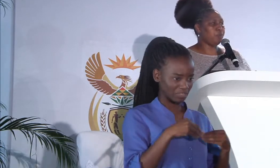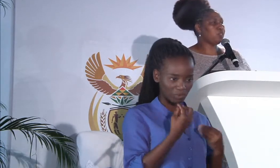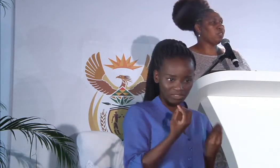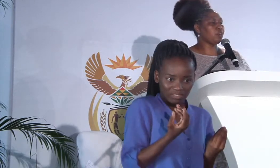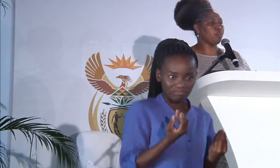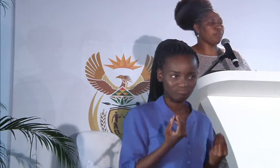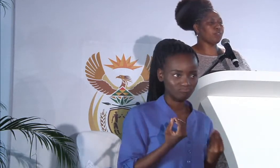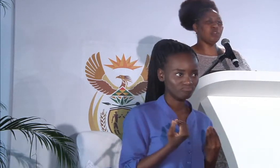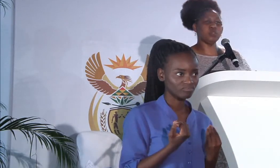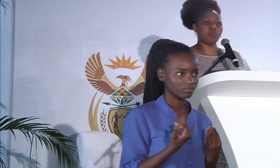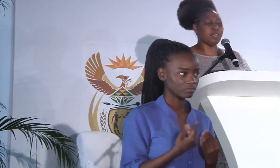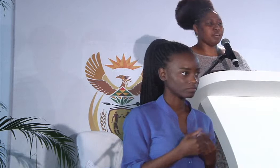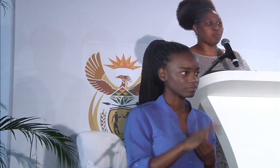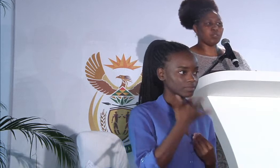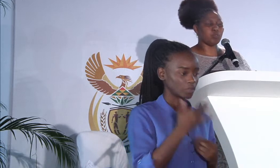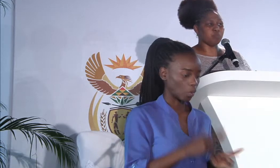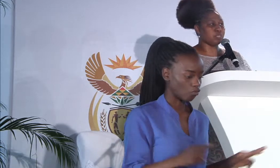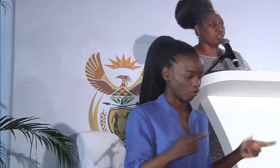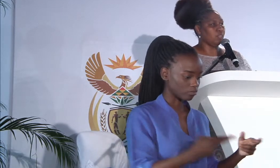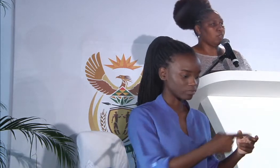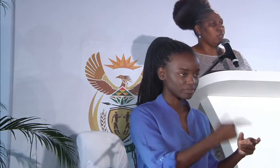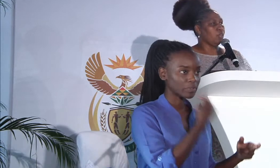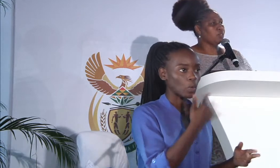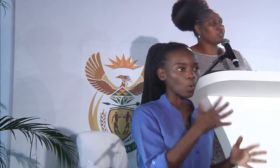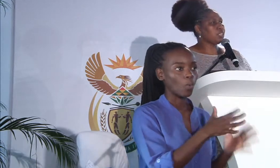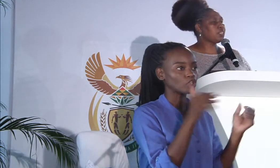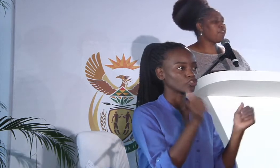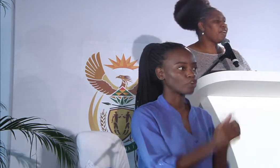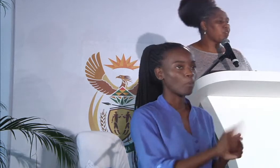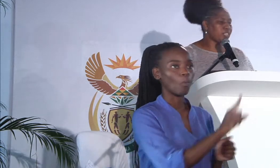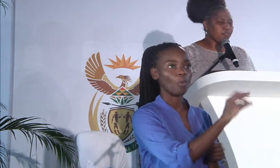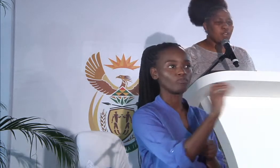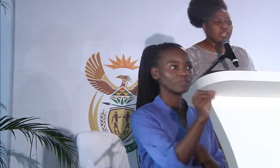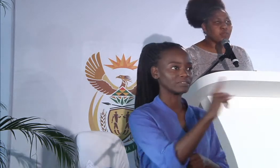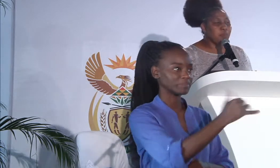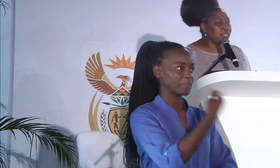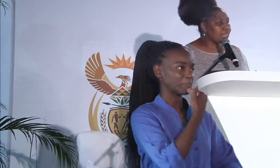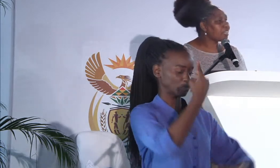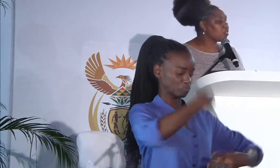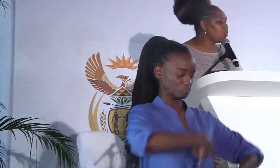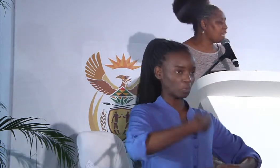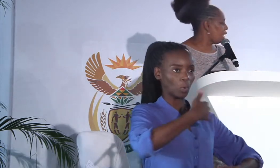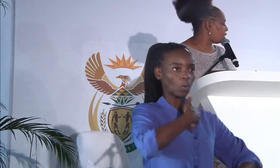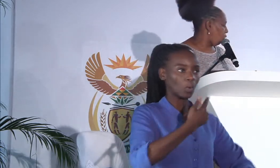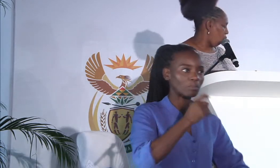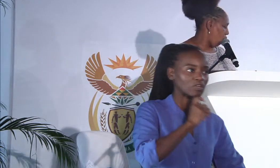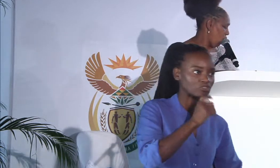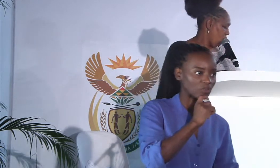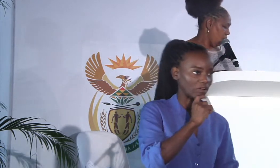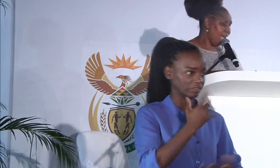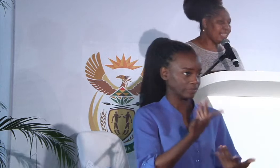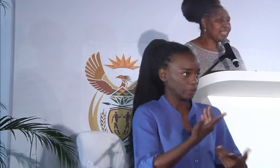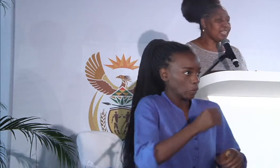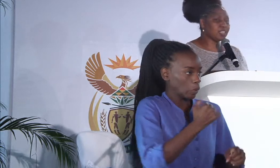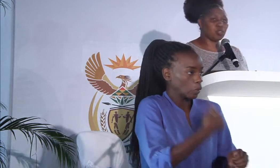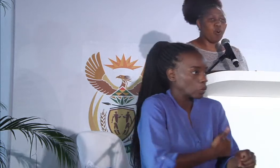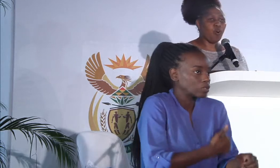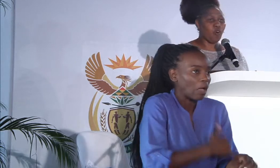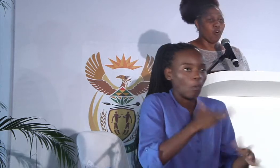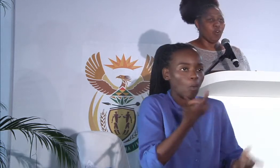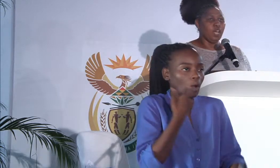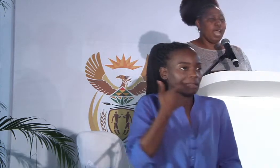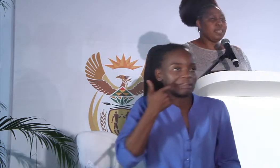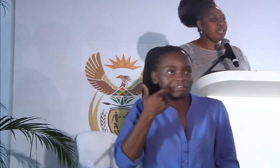put you in a room and call you to 100 workshops to say, define yourself. Do you guys want to be drug users or addicts